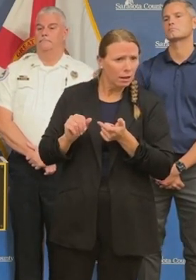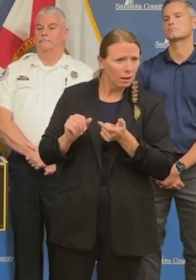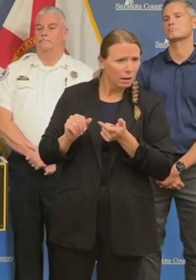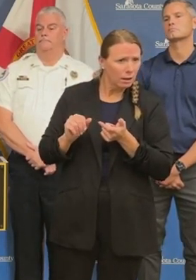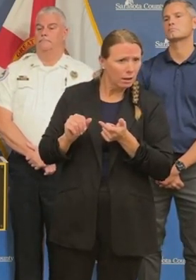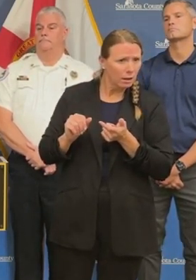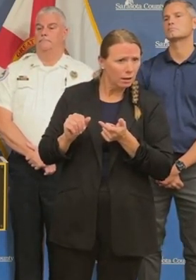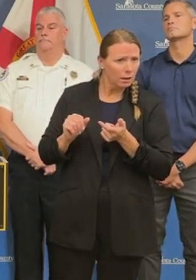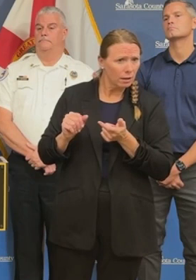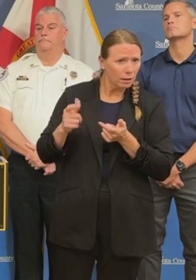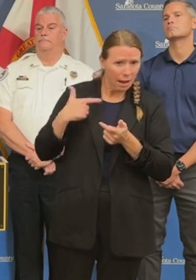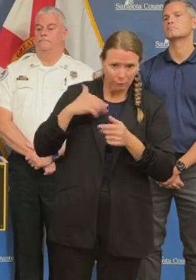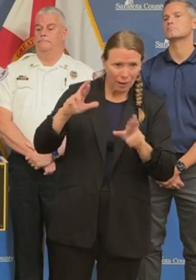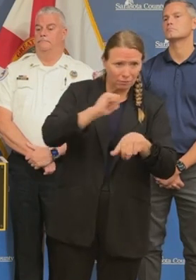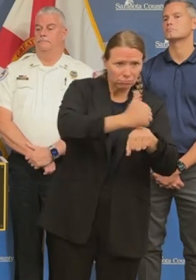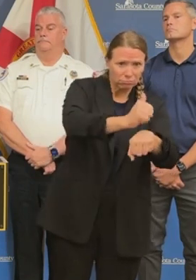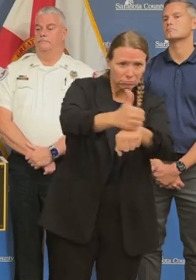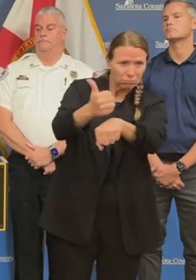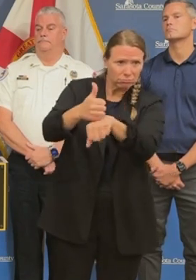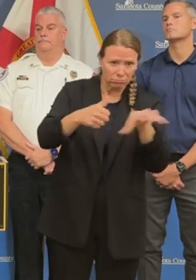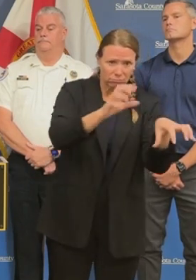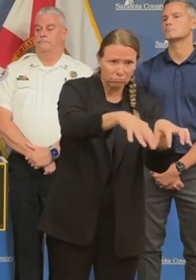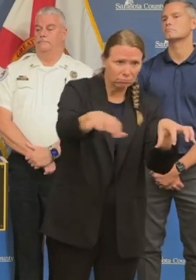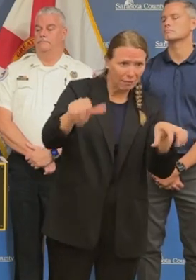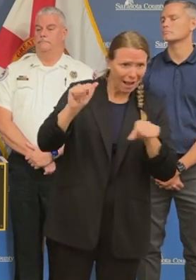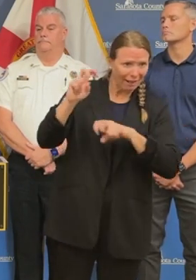at the fairgrounds. Can you tell us what